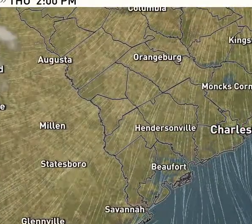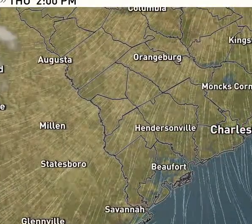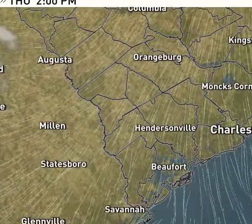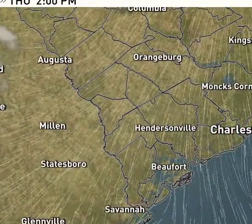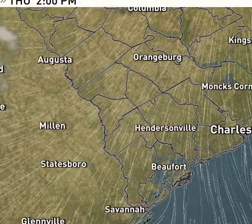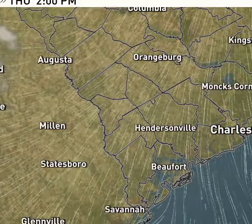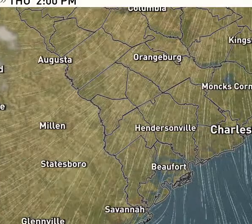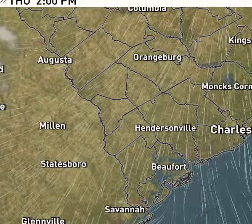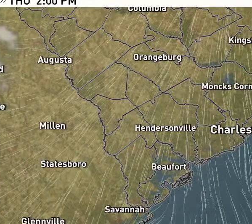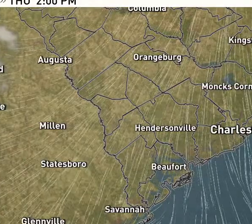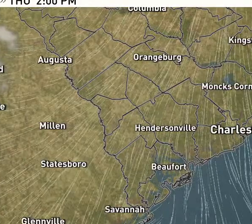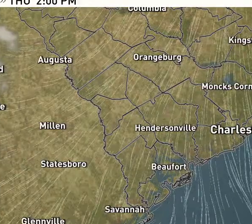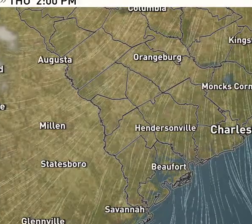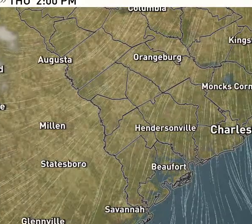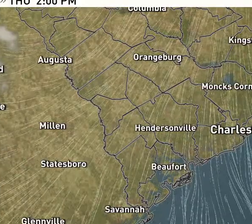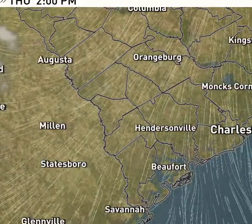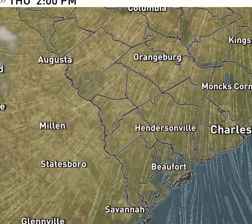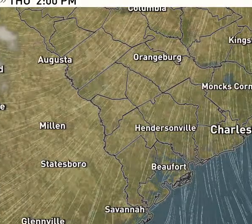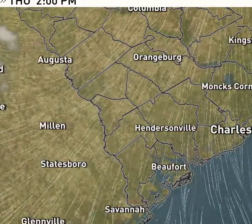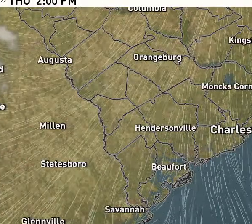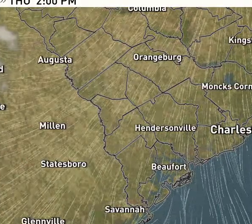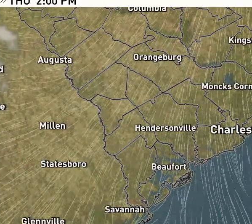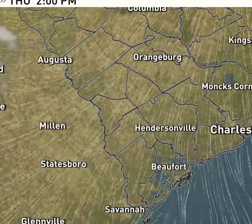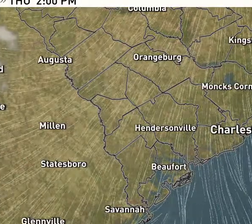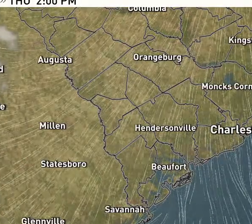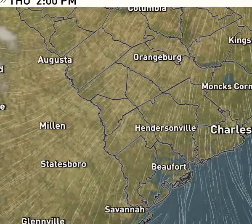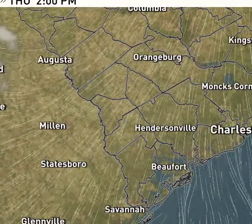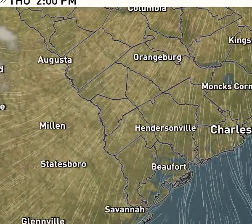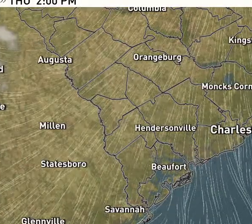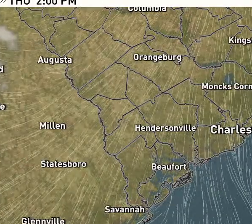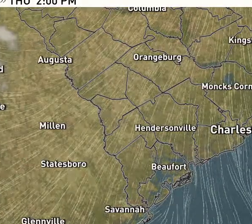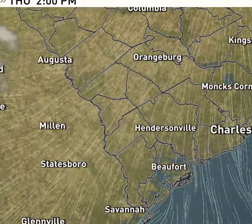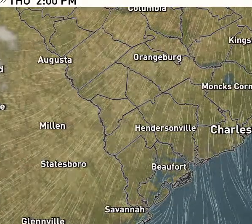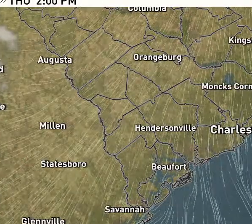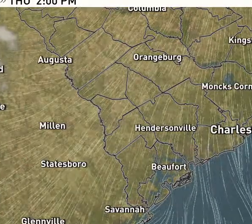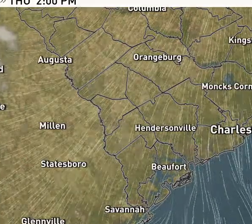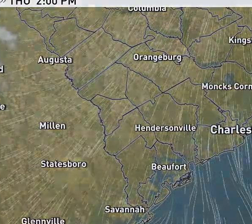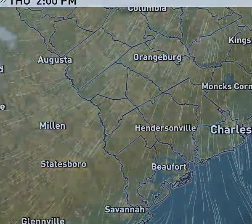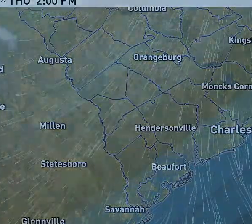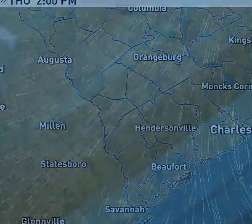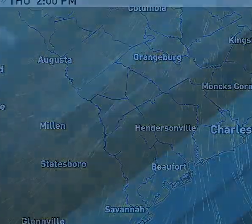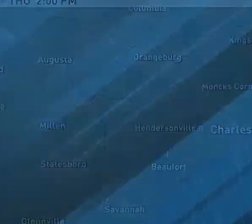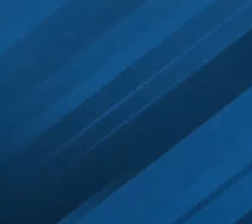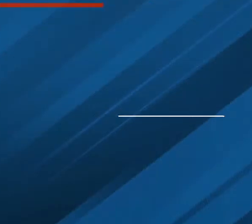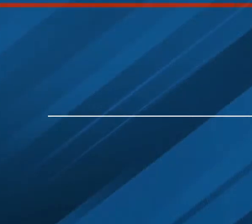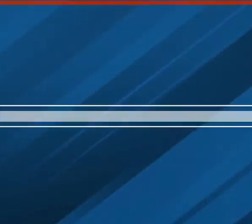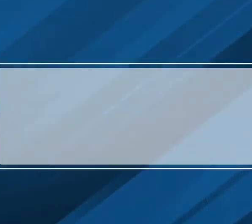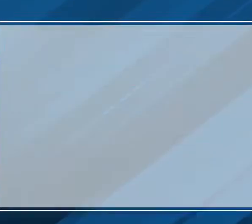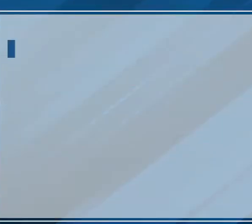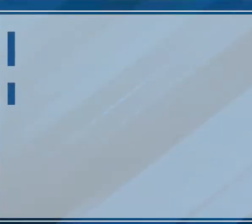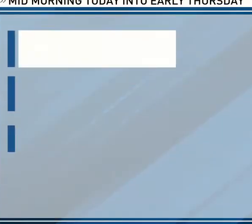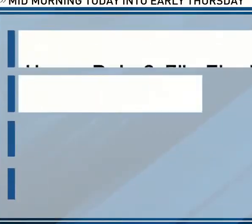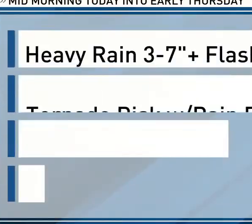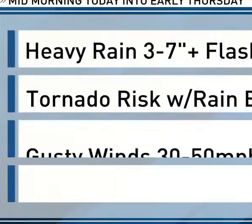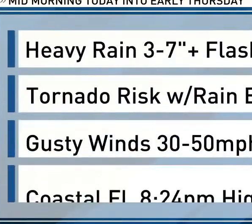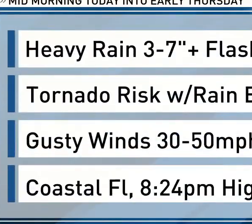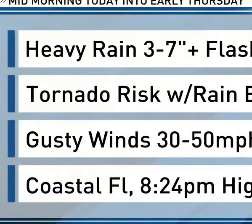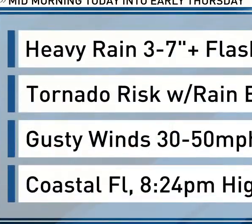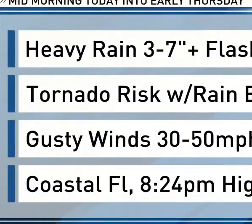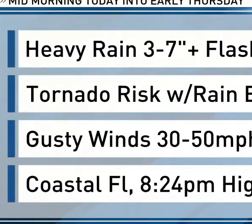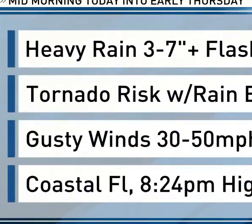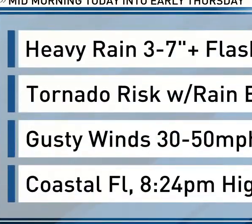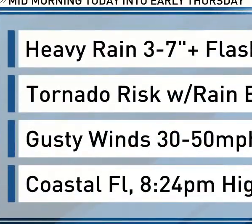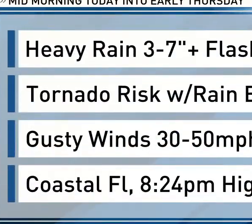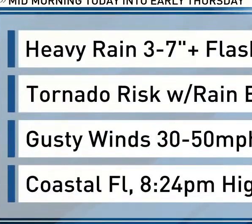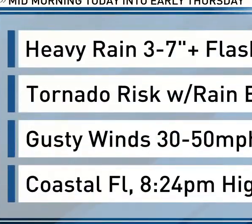at lots of sunshine back in the forecast, and that will hold through for the weekend and even into the start of next